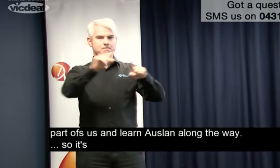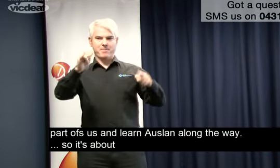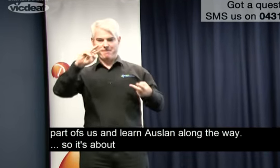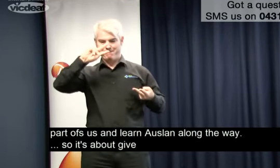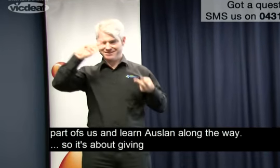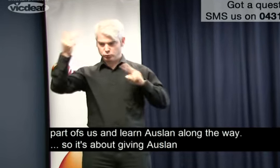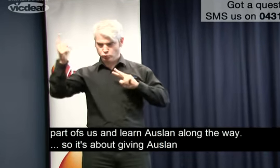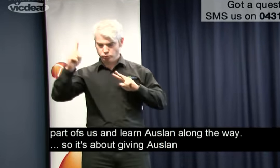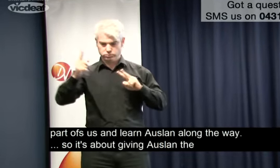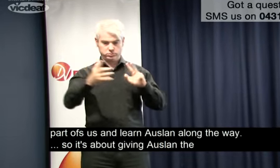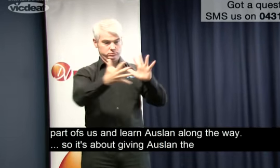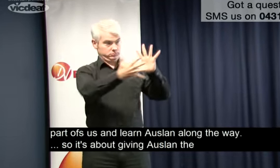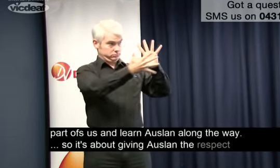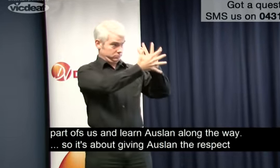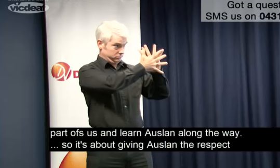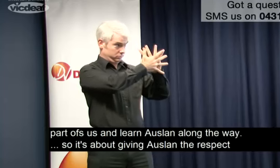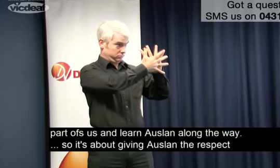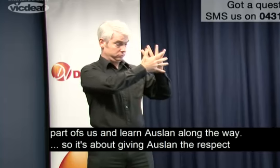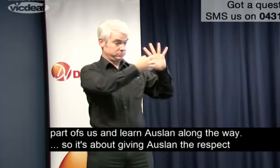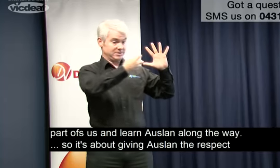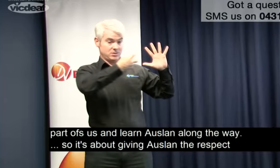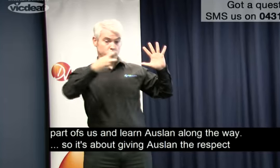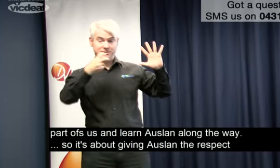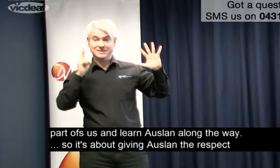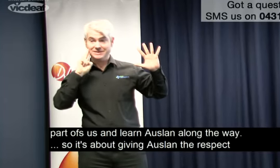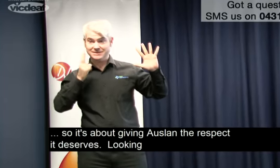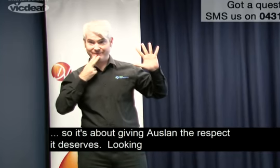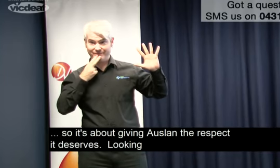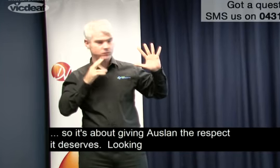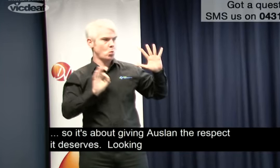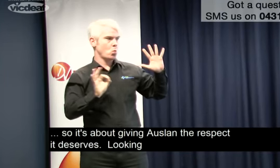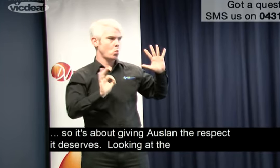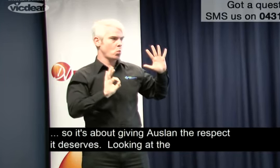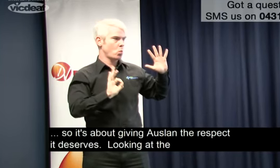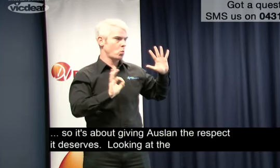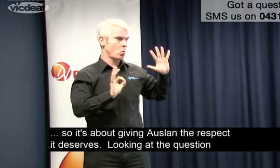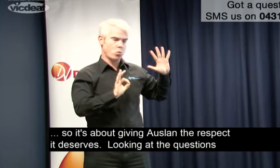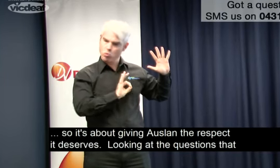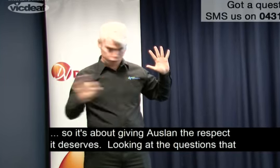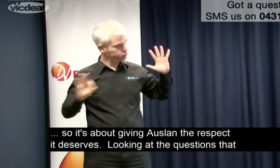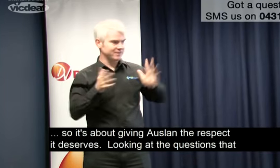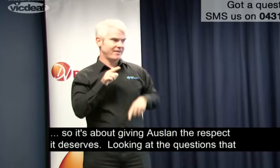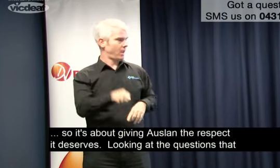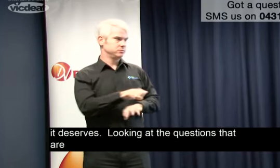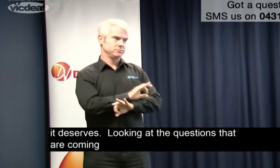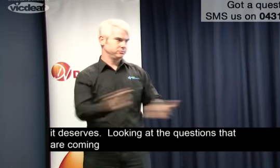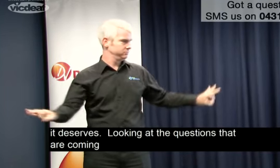questions that are coming, I'm a little bit concerned there's confusion. So with the sign language symbol, that doesn't actually mean it equals the person's